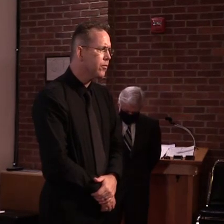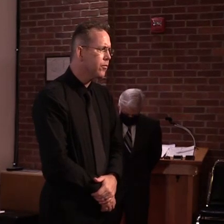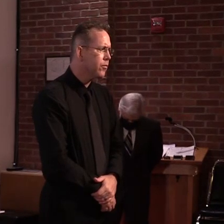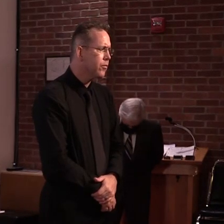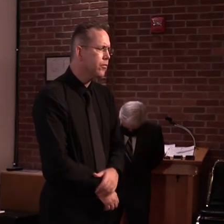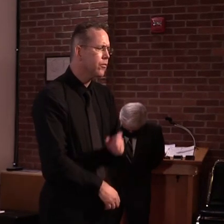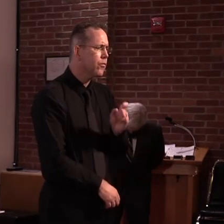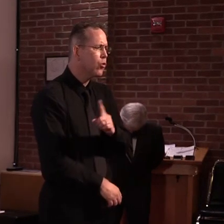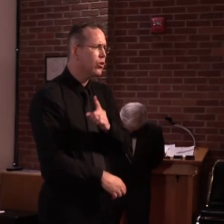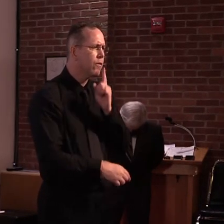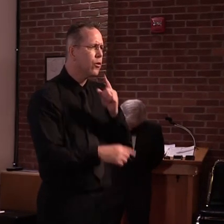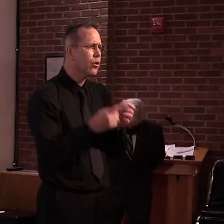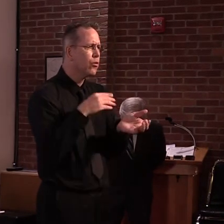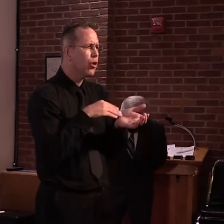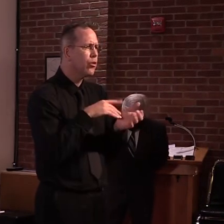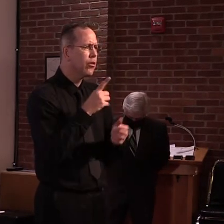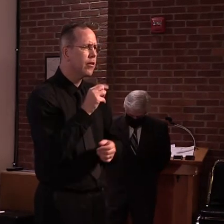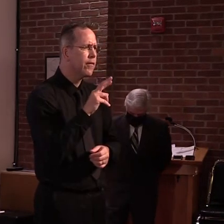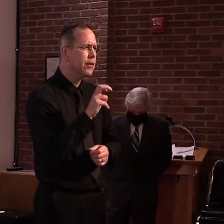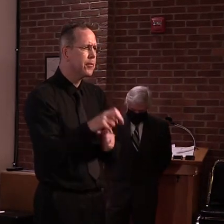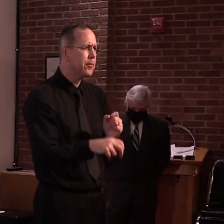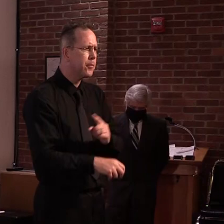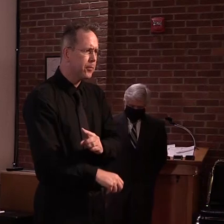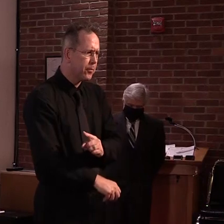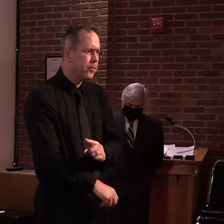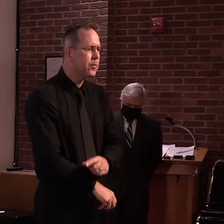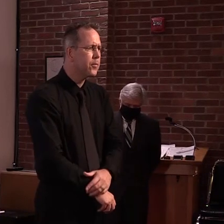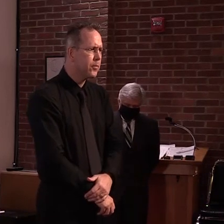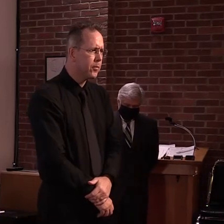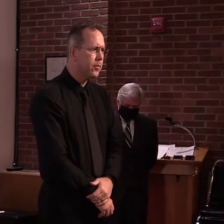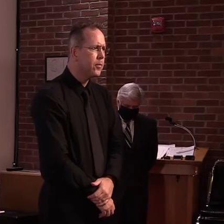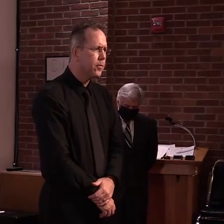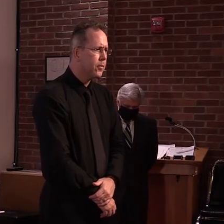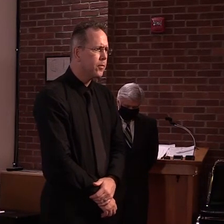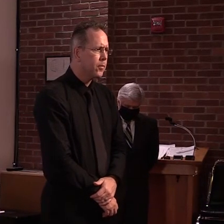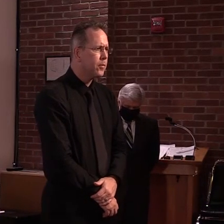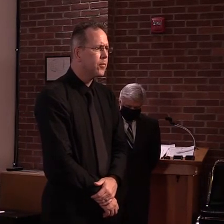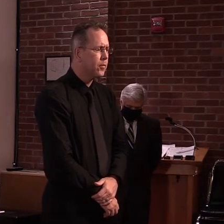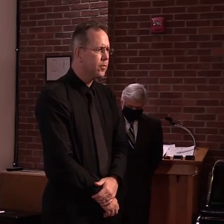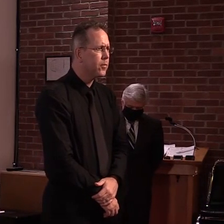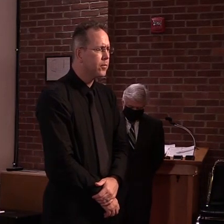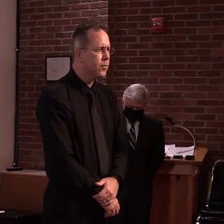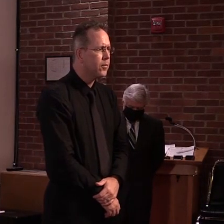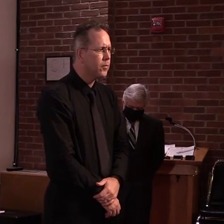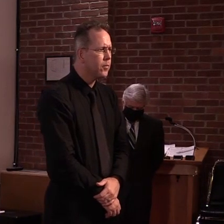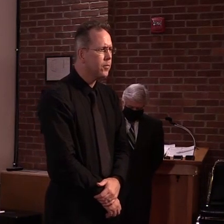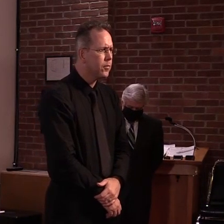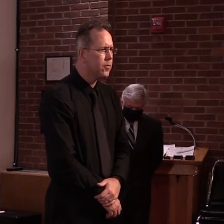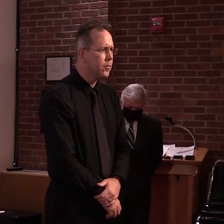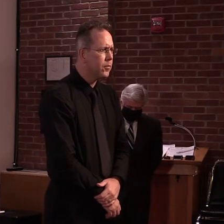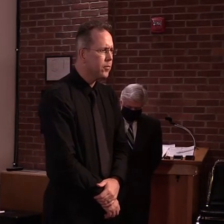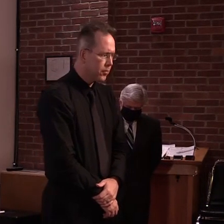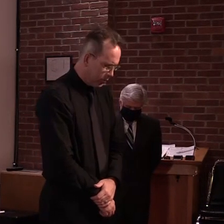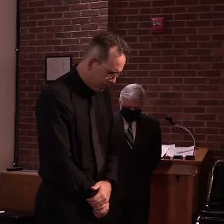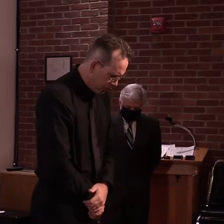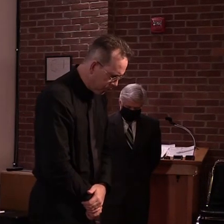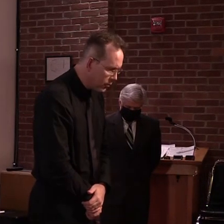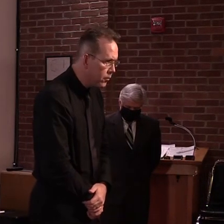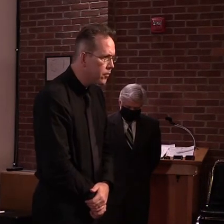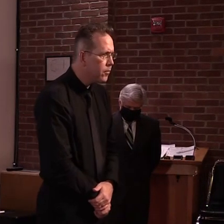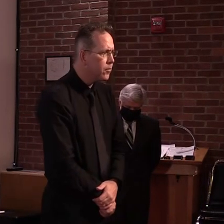in the charts, it appears that there have been almost